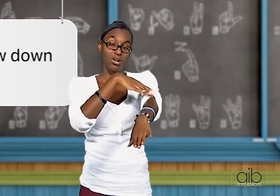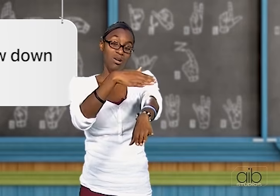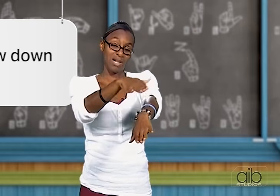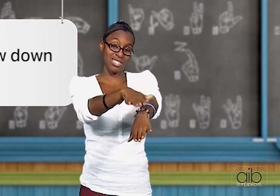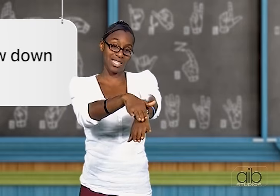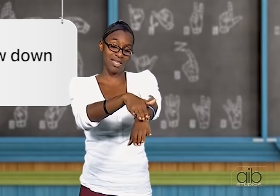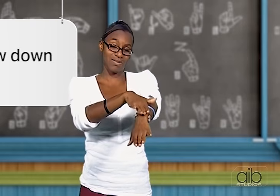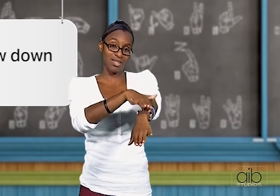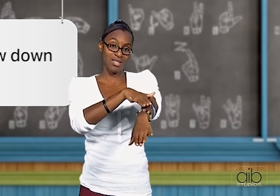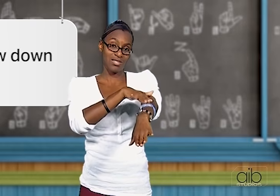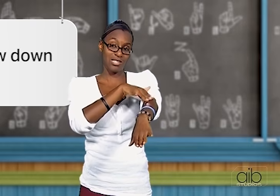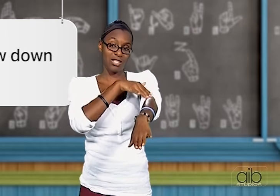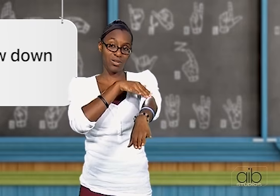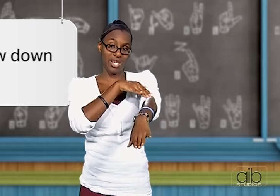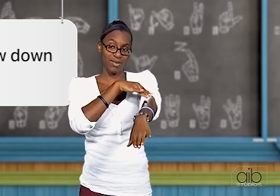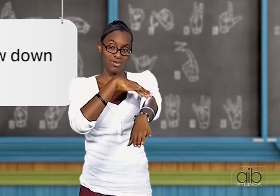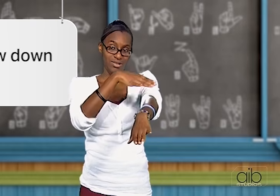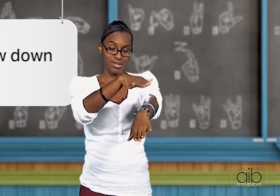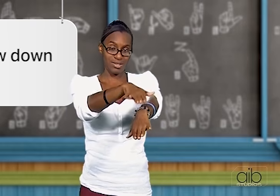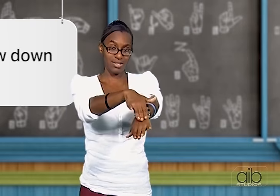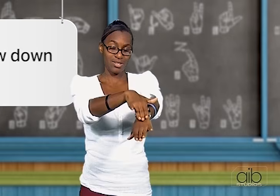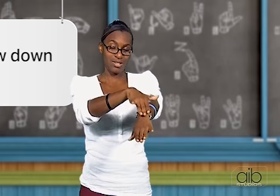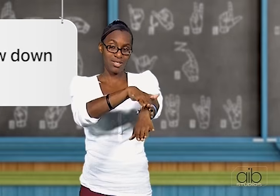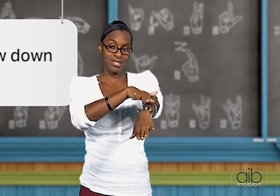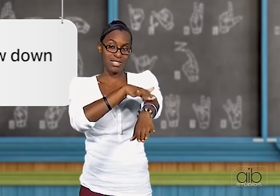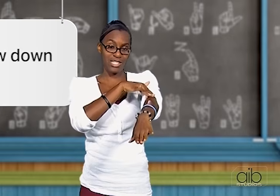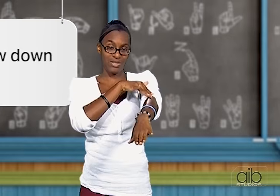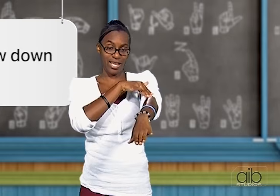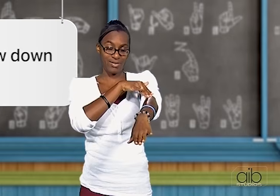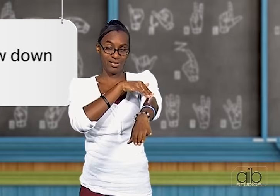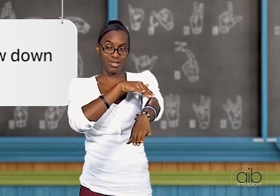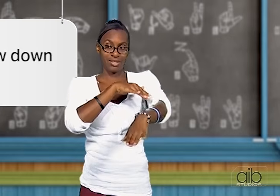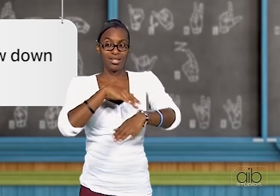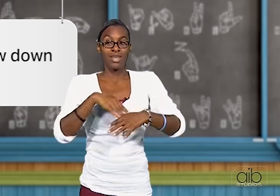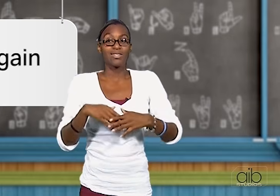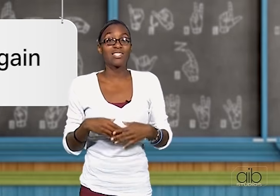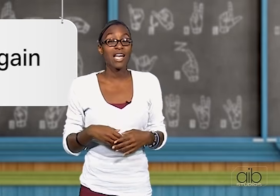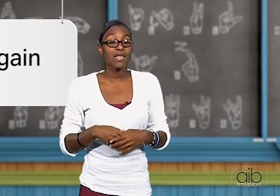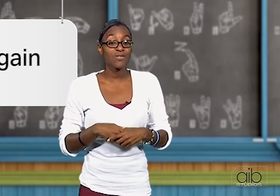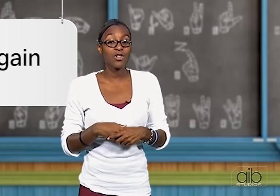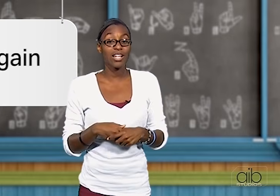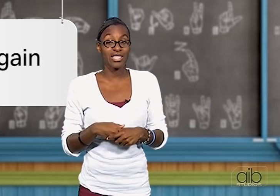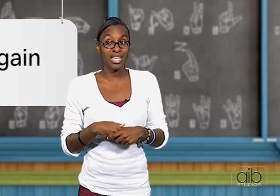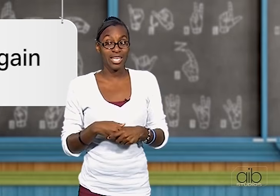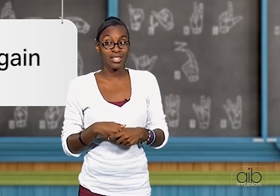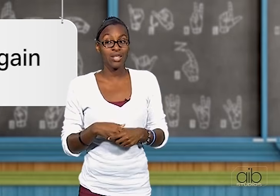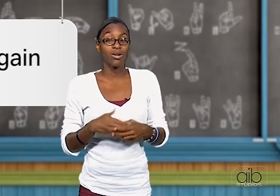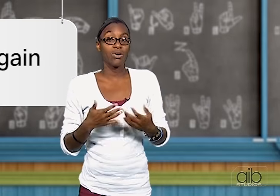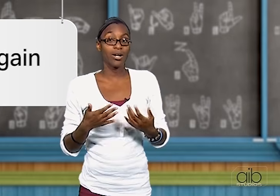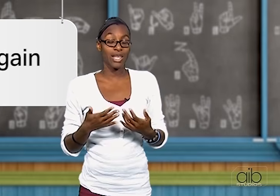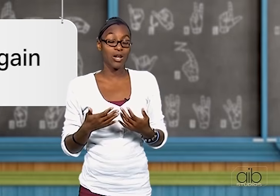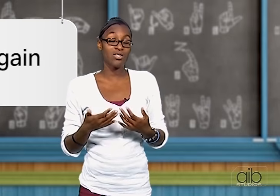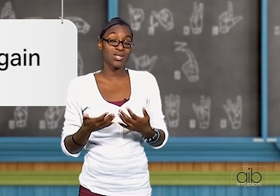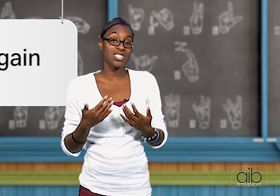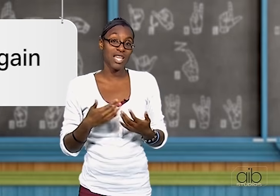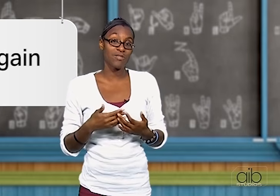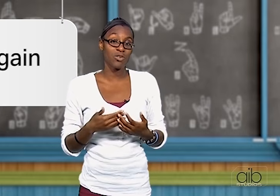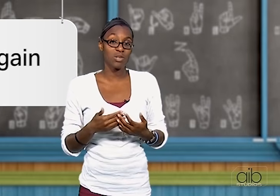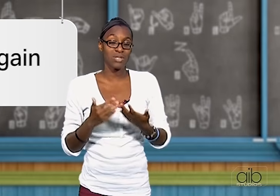up my sleeve. Slow down. Slow down. The sign for again, and also the sign for